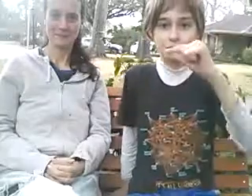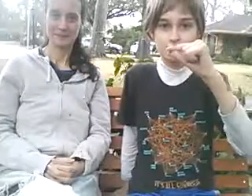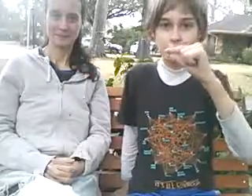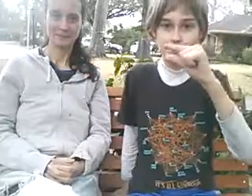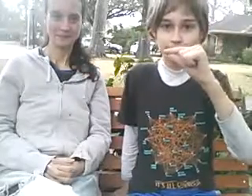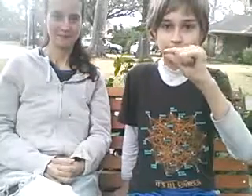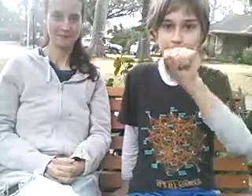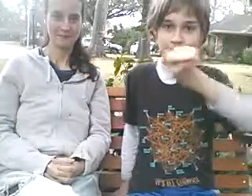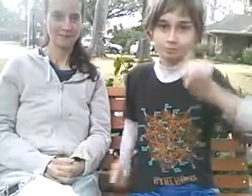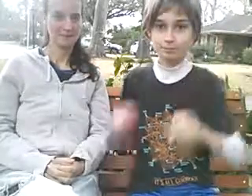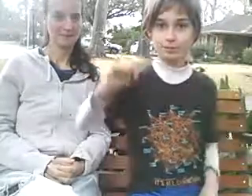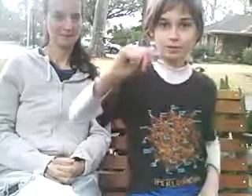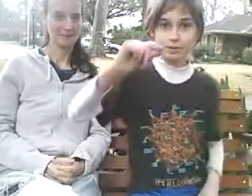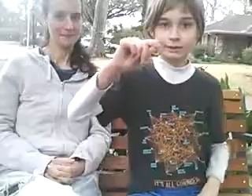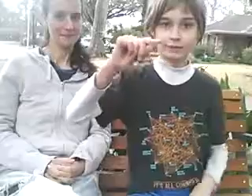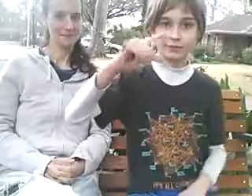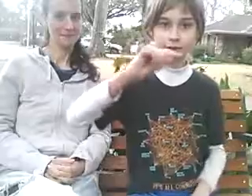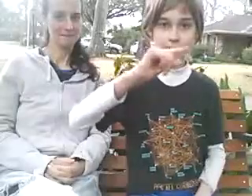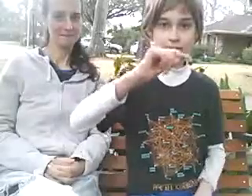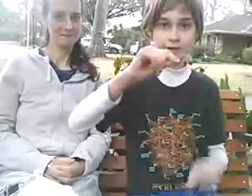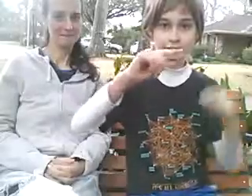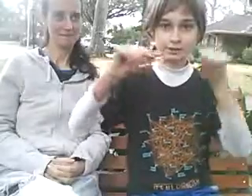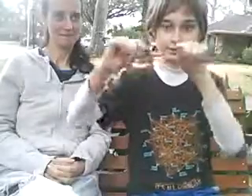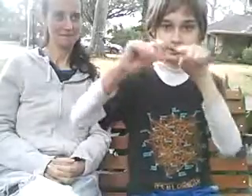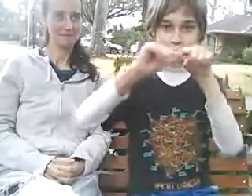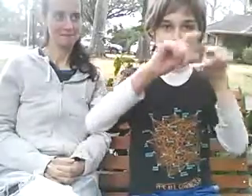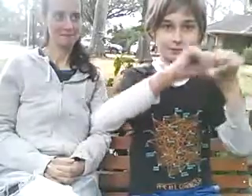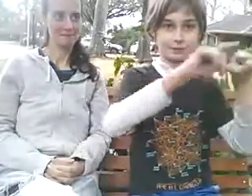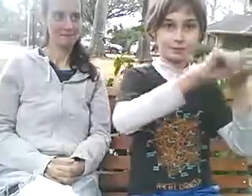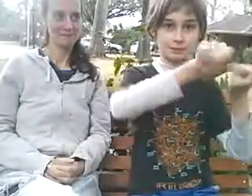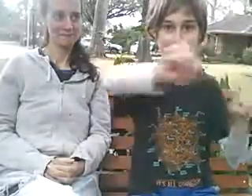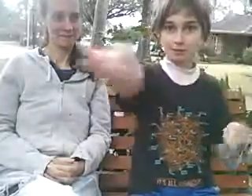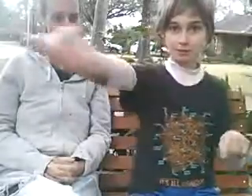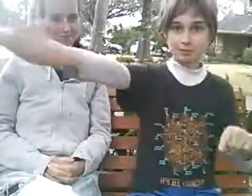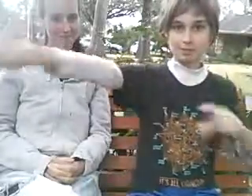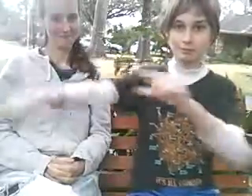G. Little tiny fish eats up stuff.